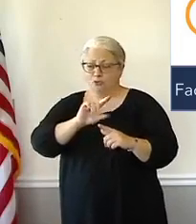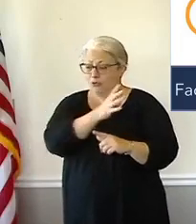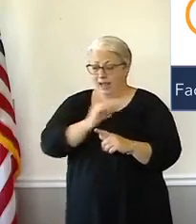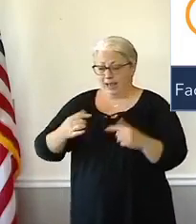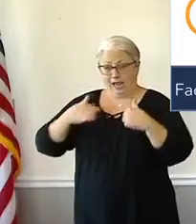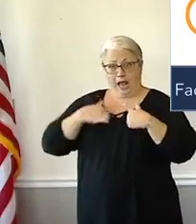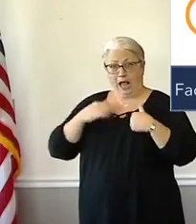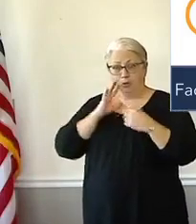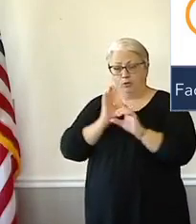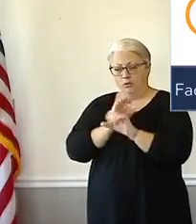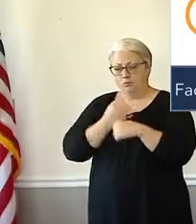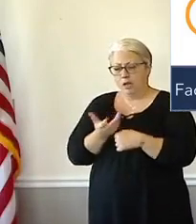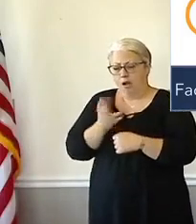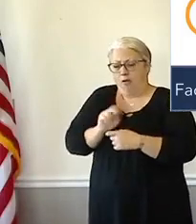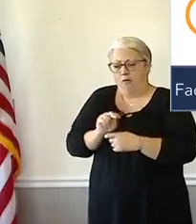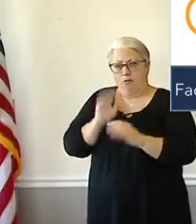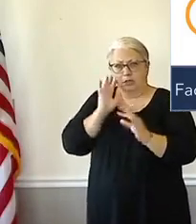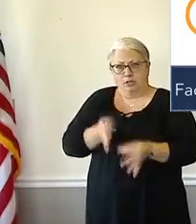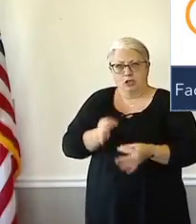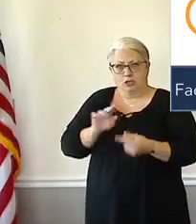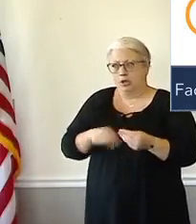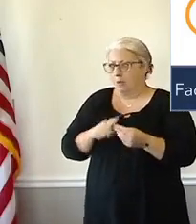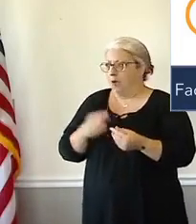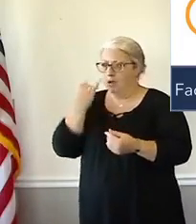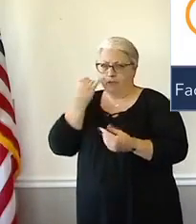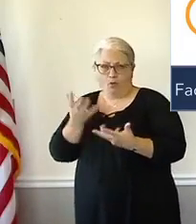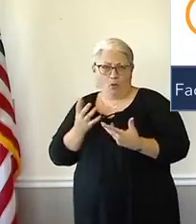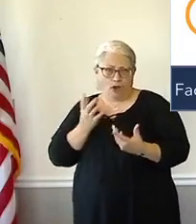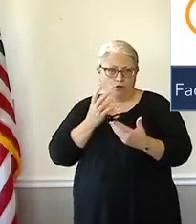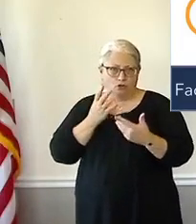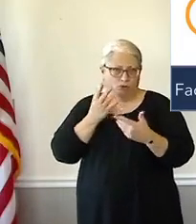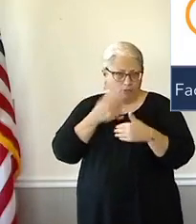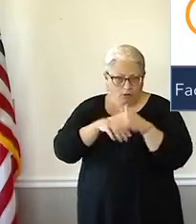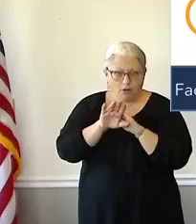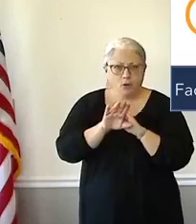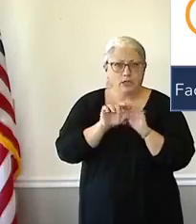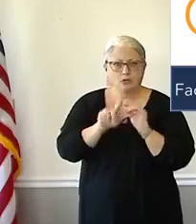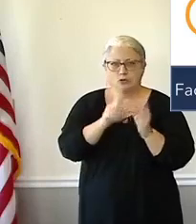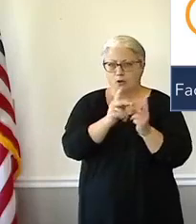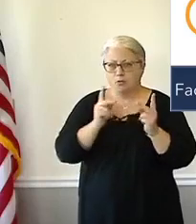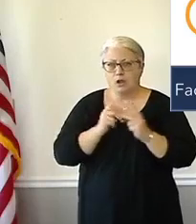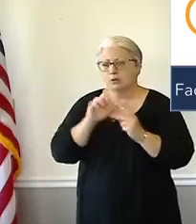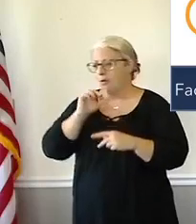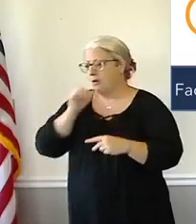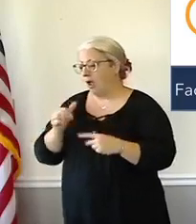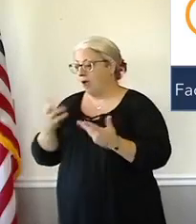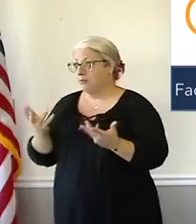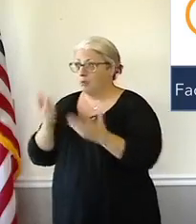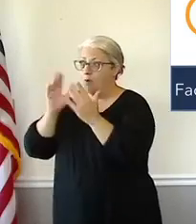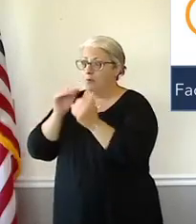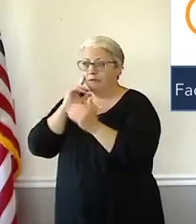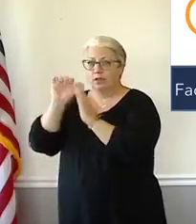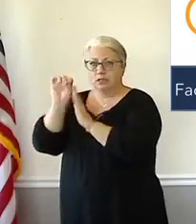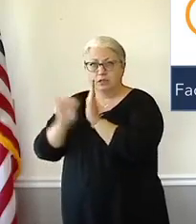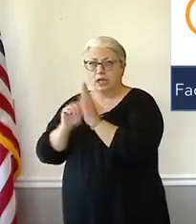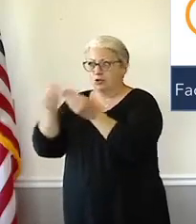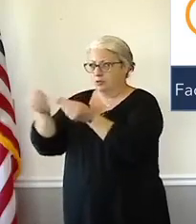continue to aggressively respond from a public health perspective. So we're pushing on the state, and we hope that the state will give some direction. Susie, what's going on with DMV?